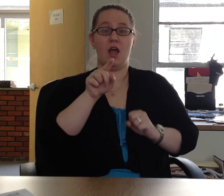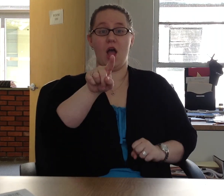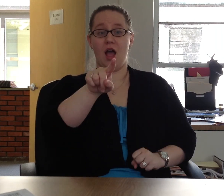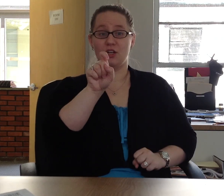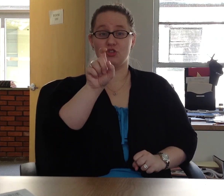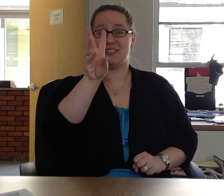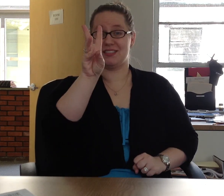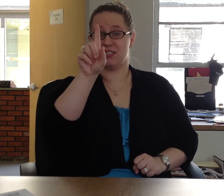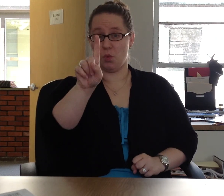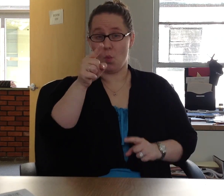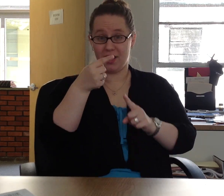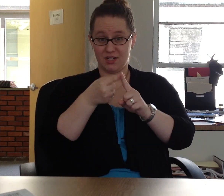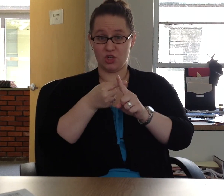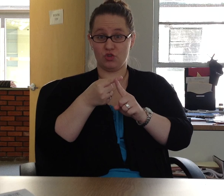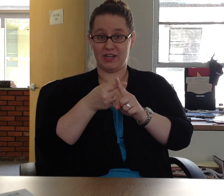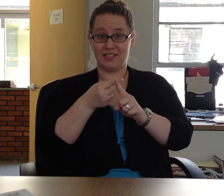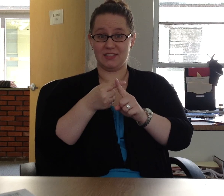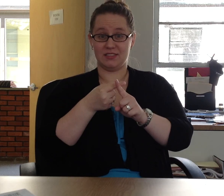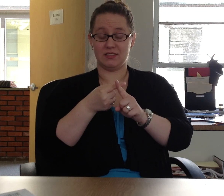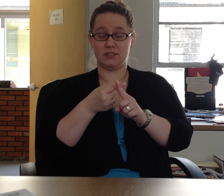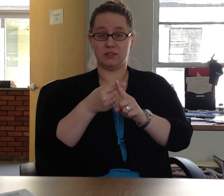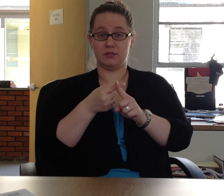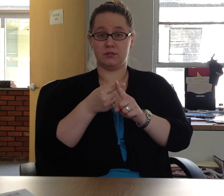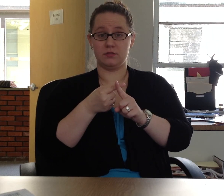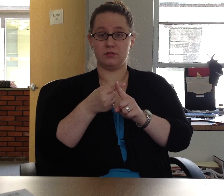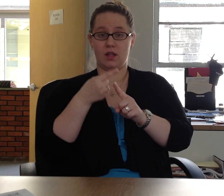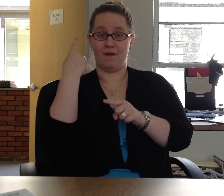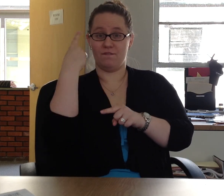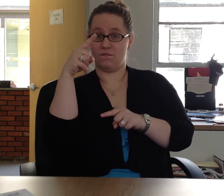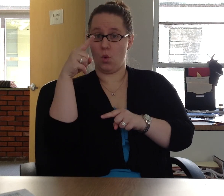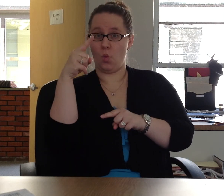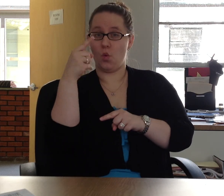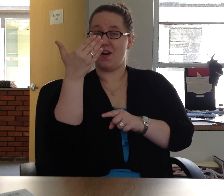161 degrees Fahrenheit for 15 seconds.